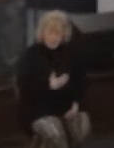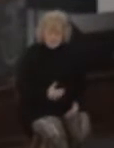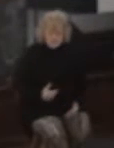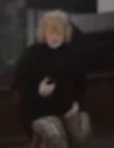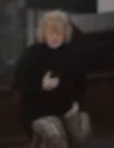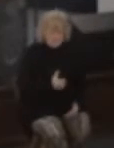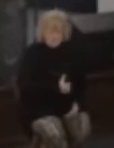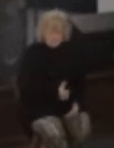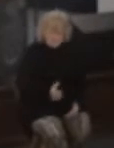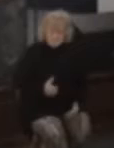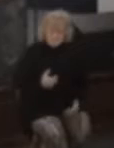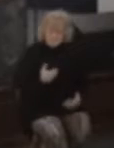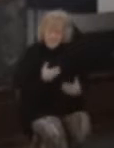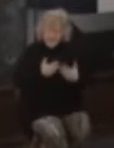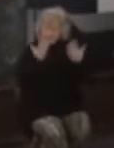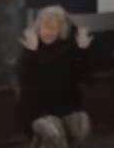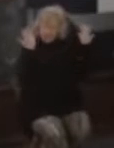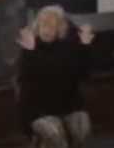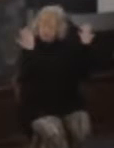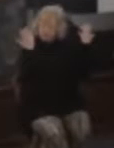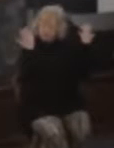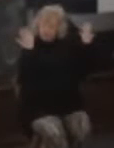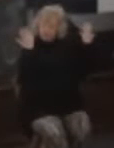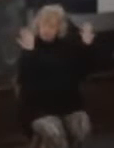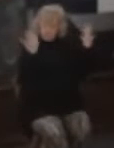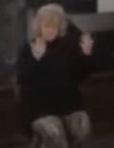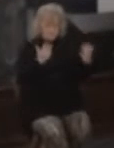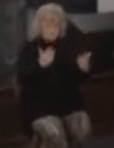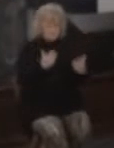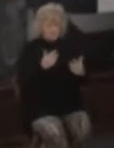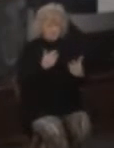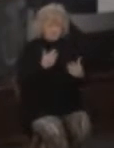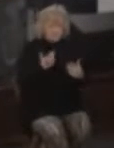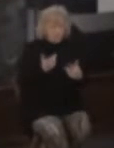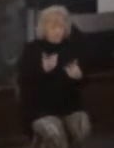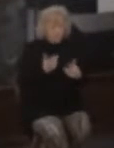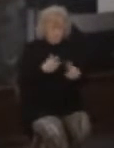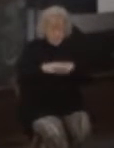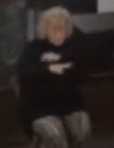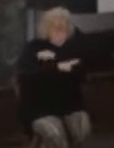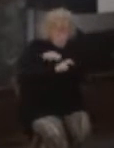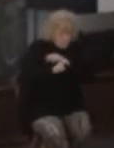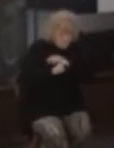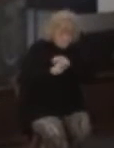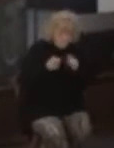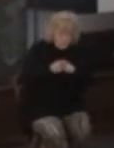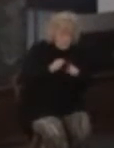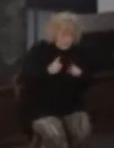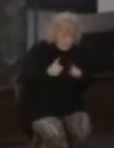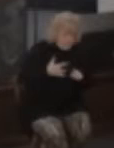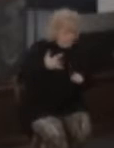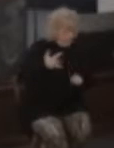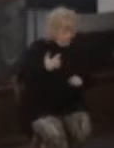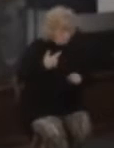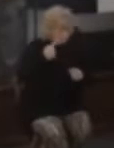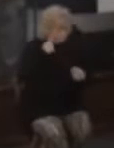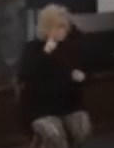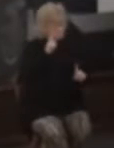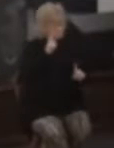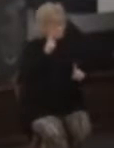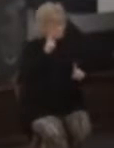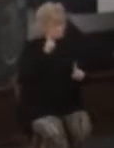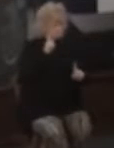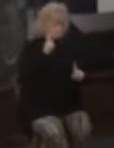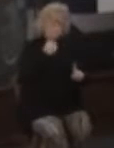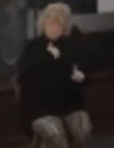Jealousy not only prevents you from taking pleasure in other people's successes, it robs you. It steals you of the joy of your